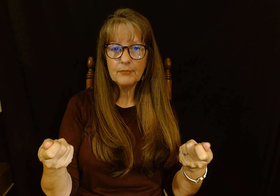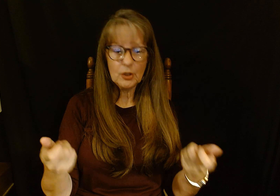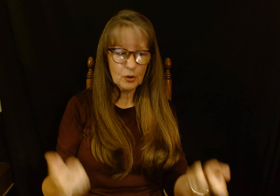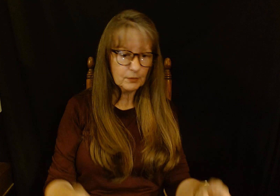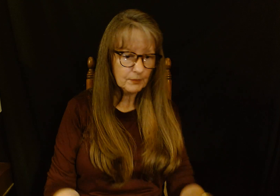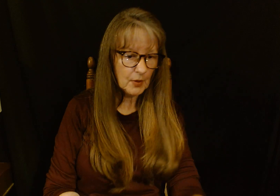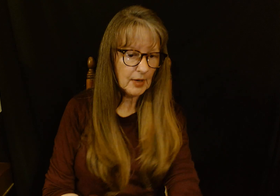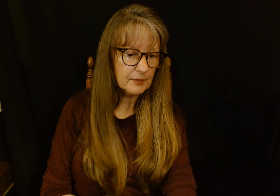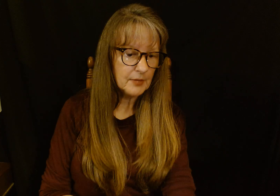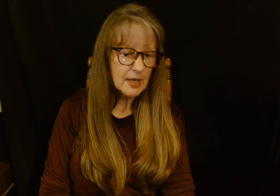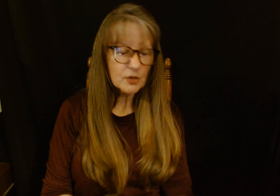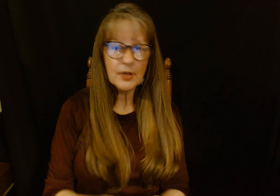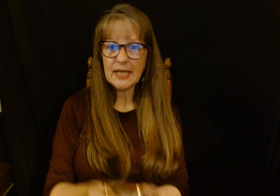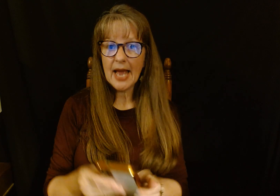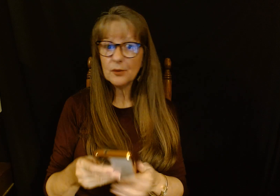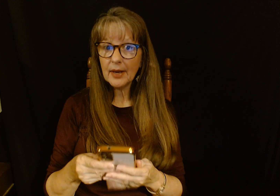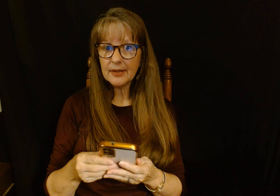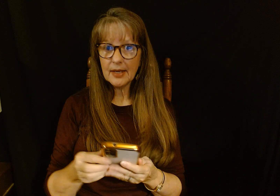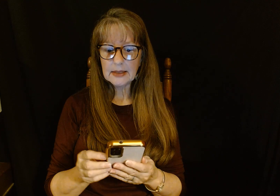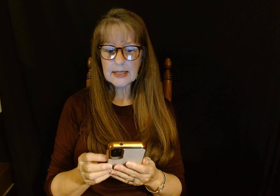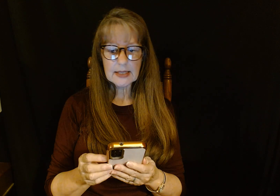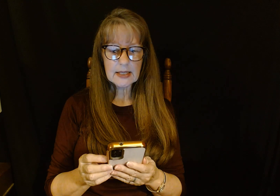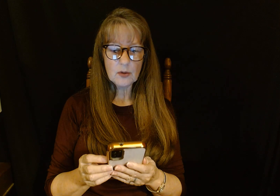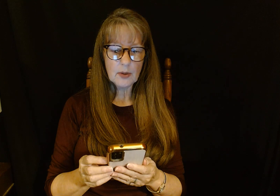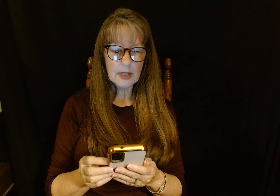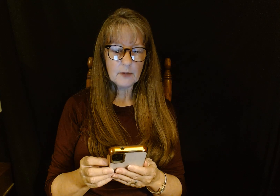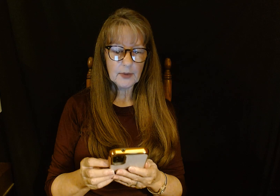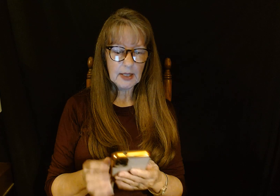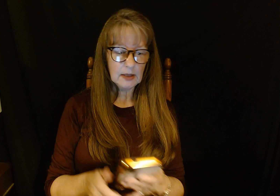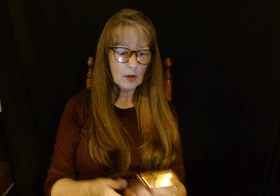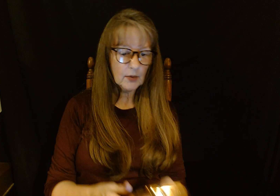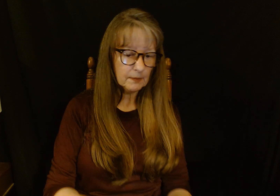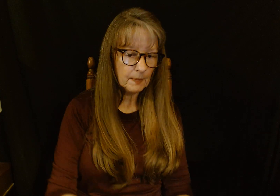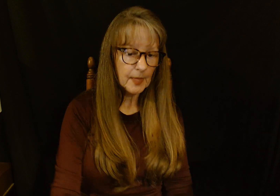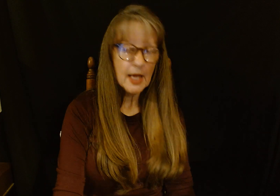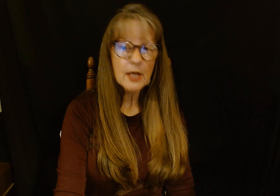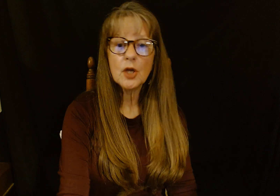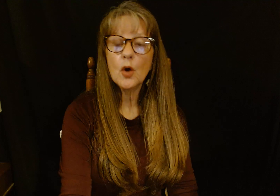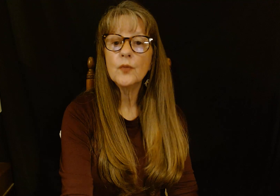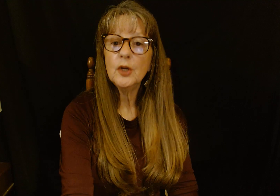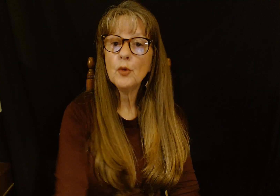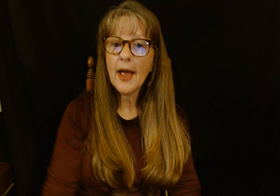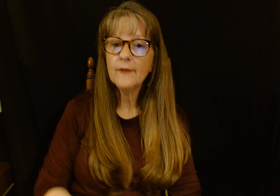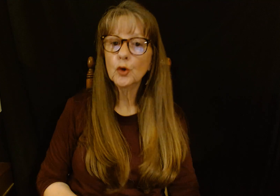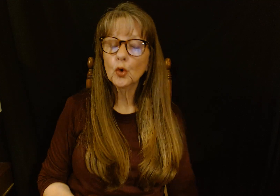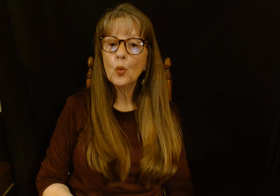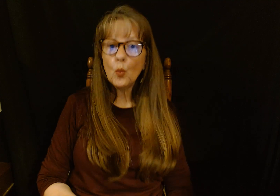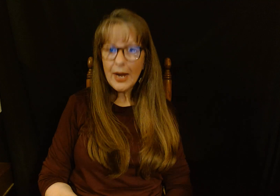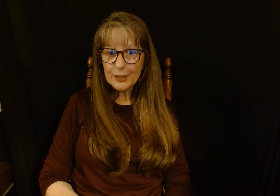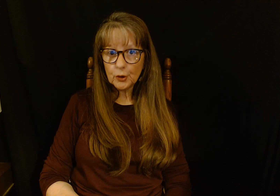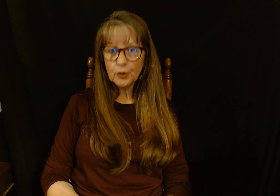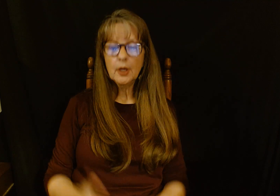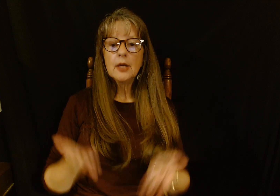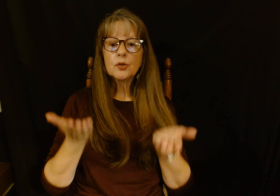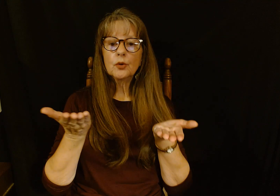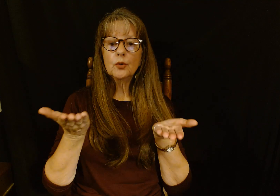menu. Okay. So next, I had to write down a list because I knew I would end up forgetting. Okay. So then you have your waiter. So your